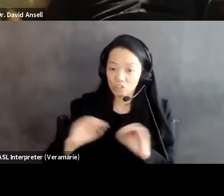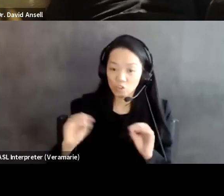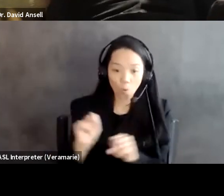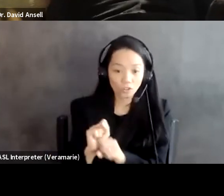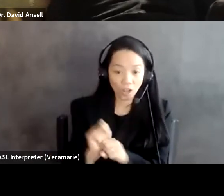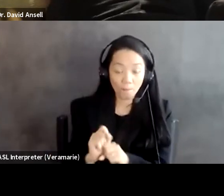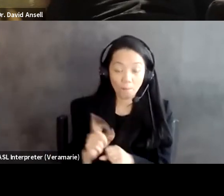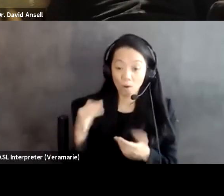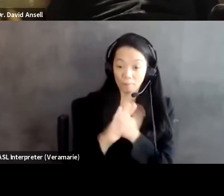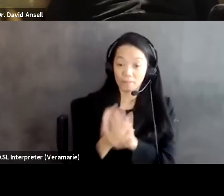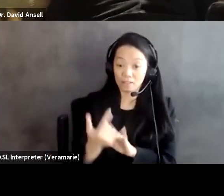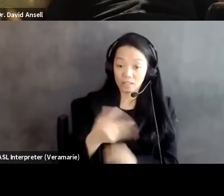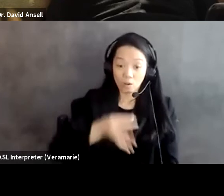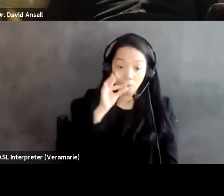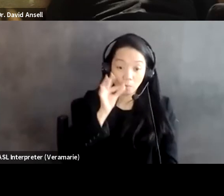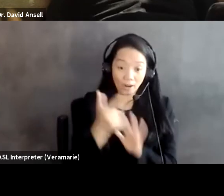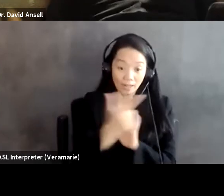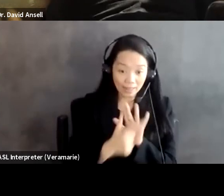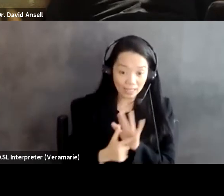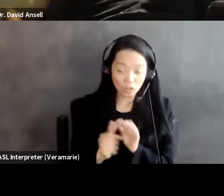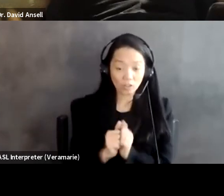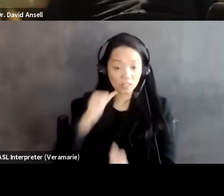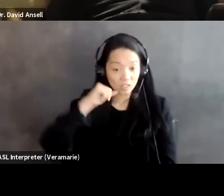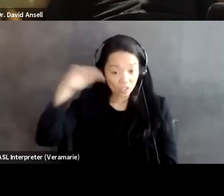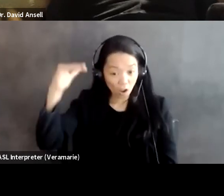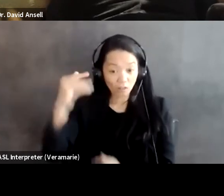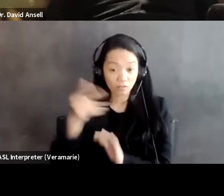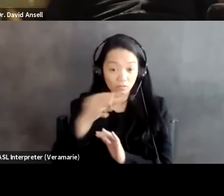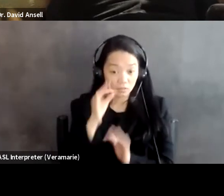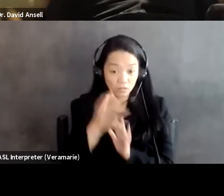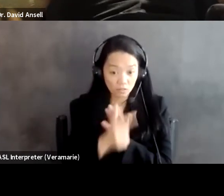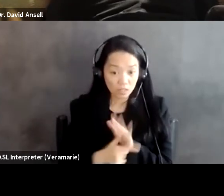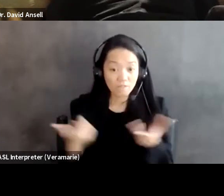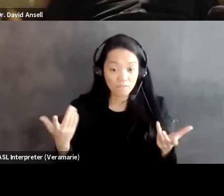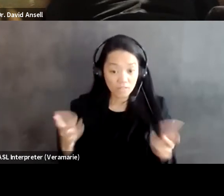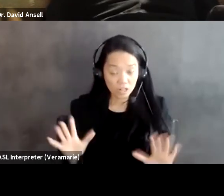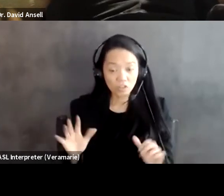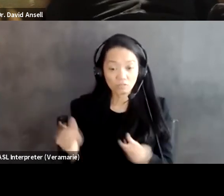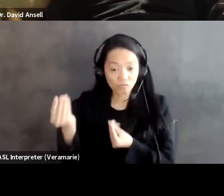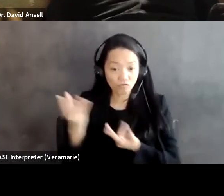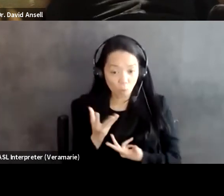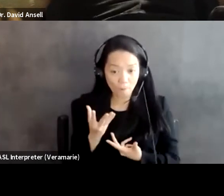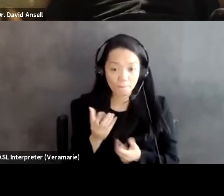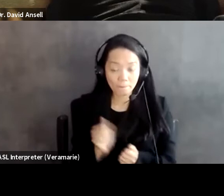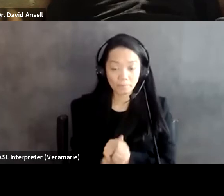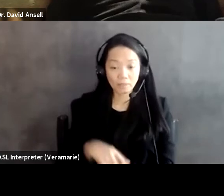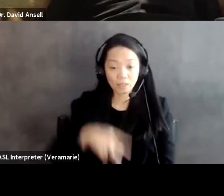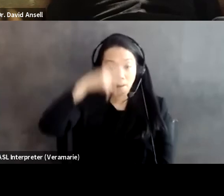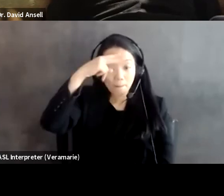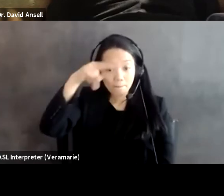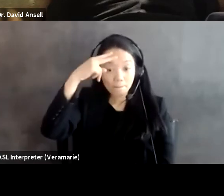we legalized adult use cannabis, they told us that Mexican